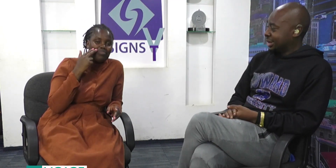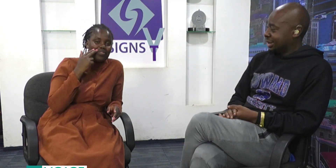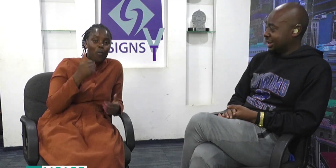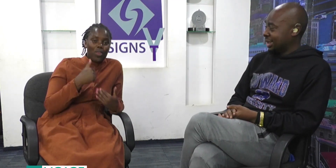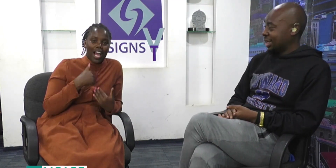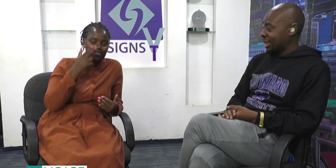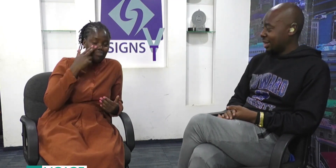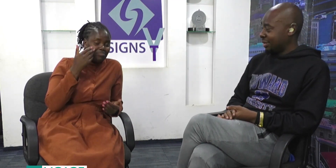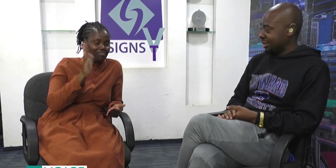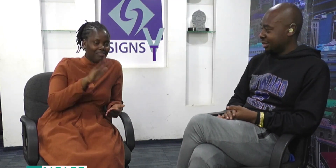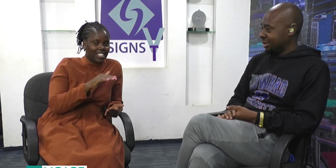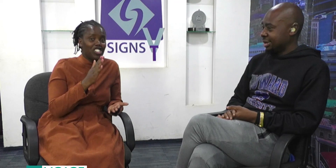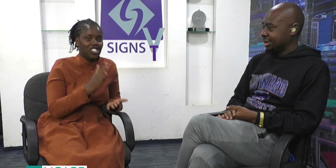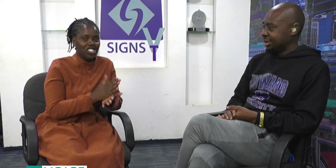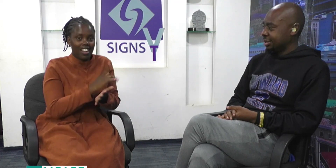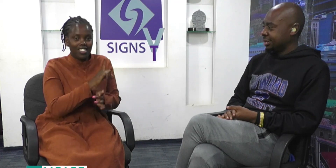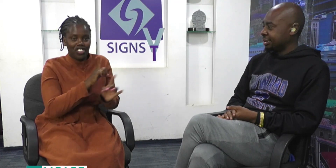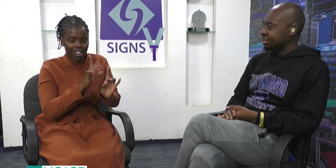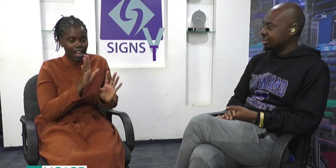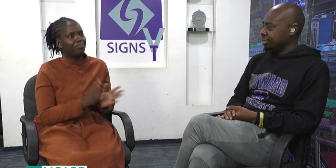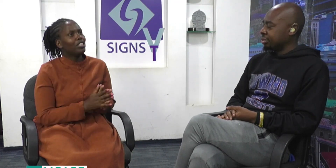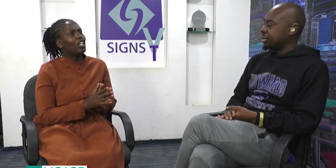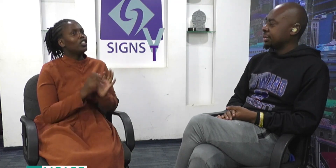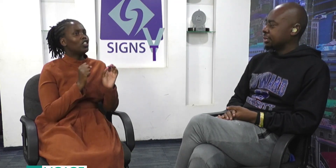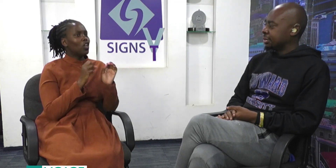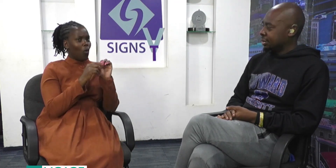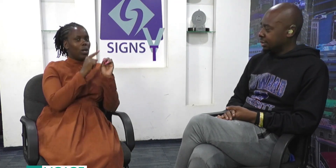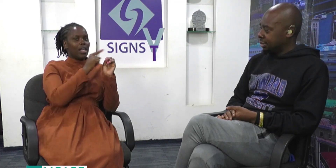Sylvester. Now we're back.